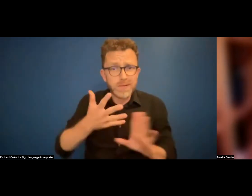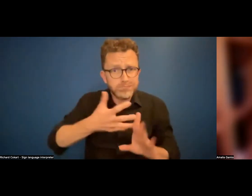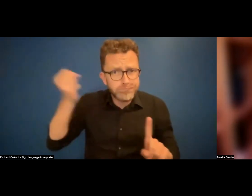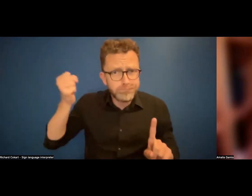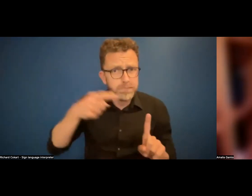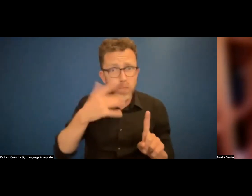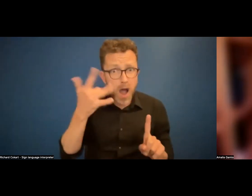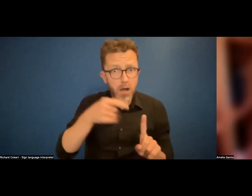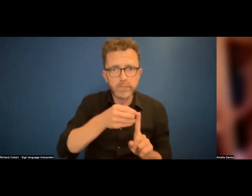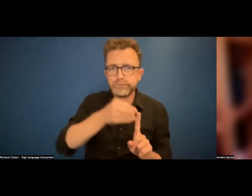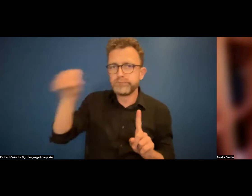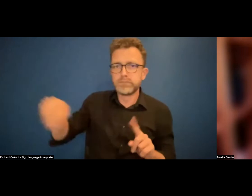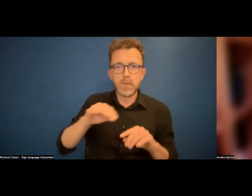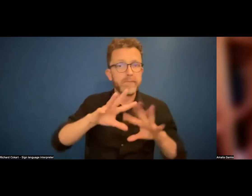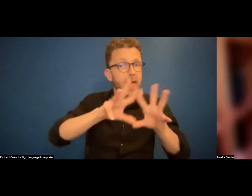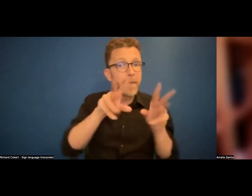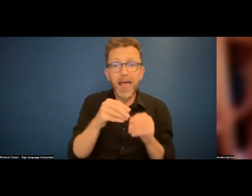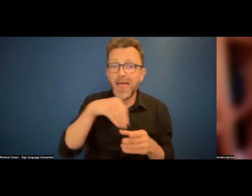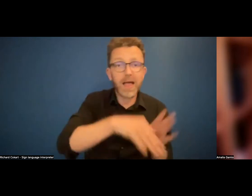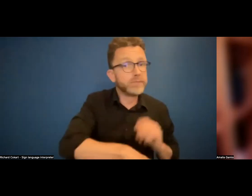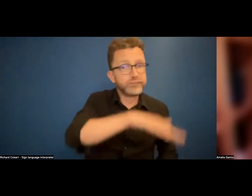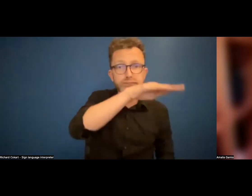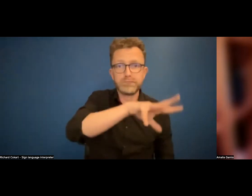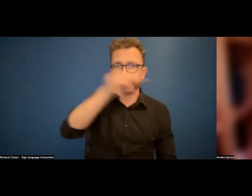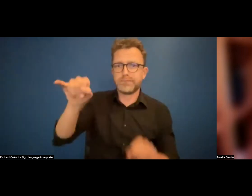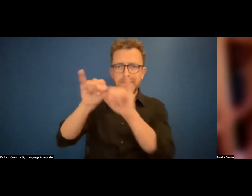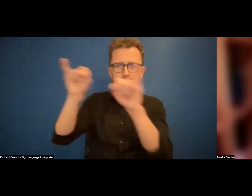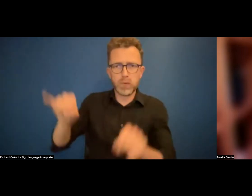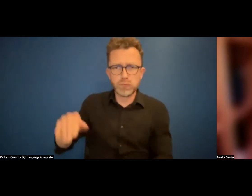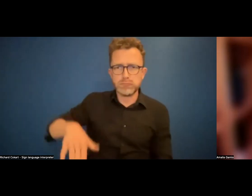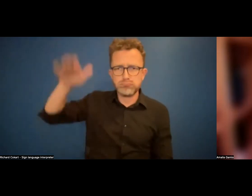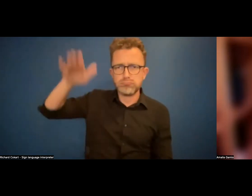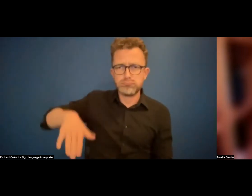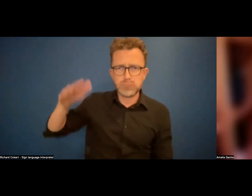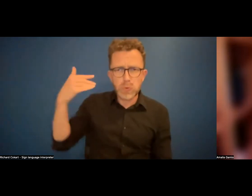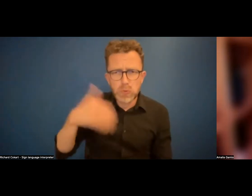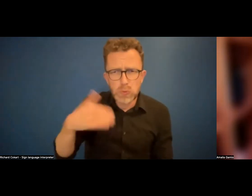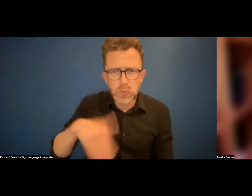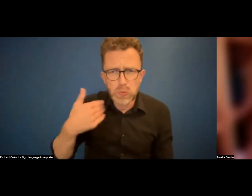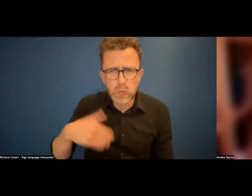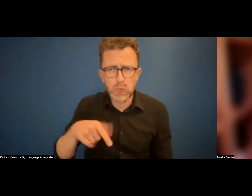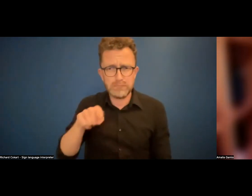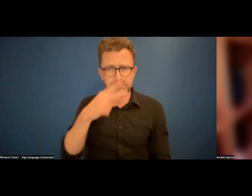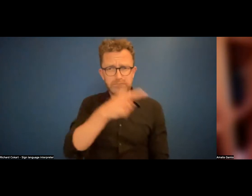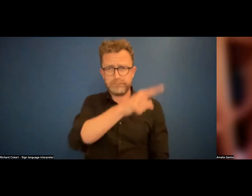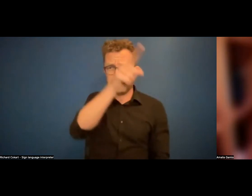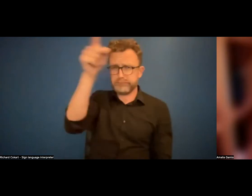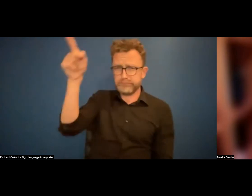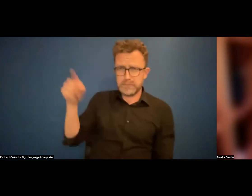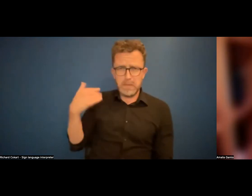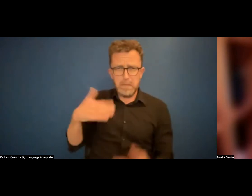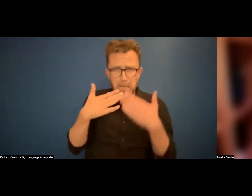prevent COVID-19 in record time, persons with psychosocial and intellectual disabilities continue to